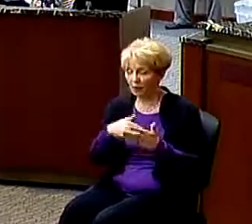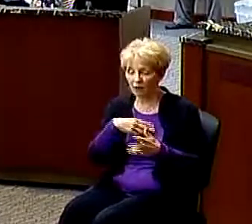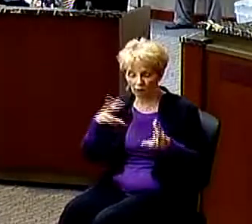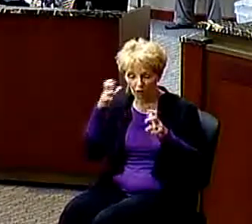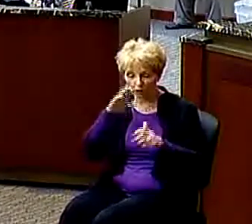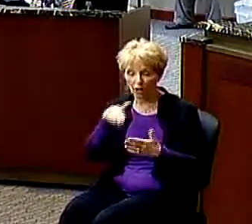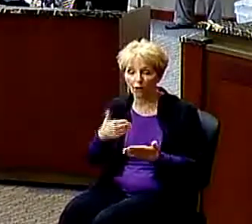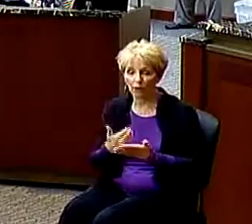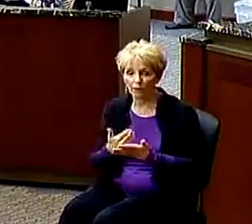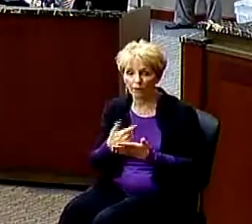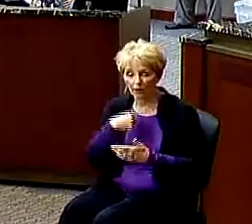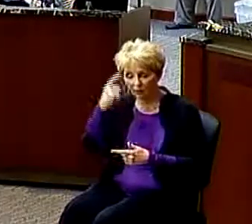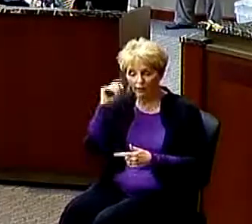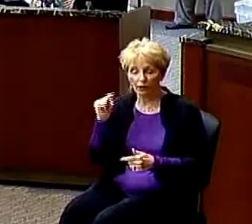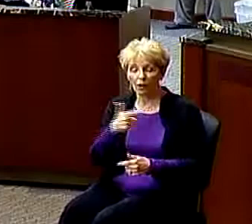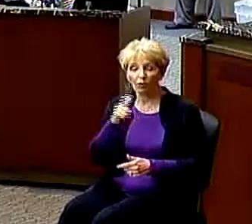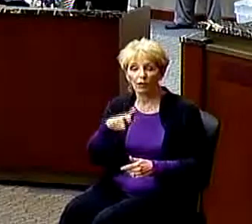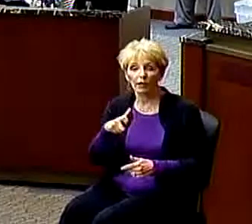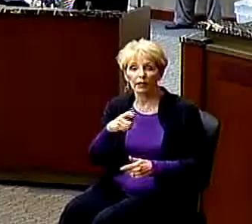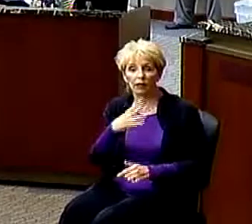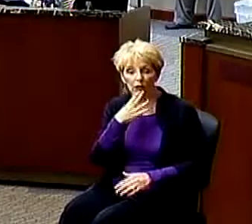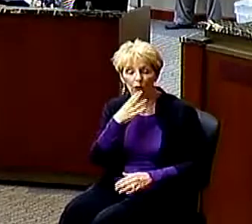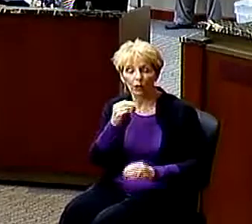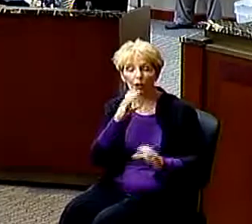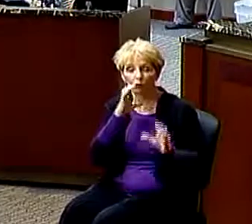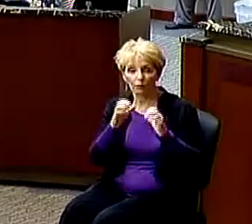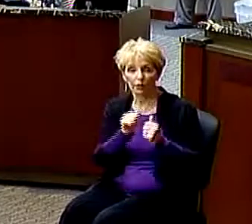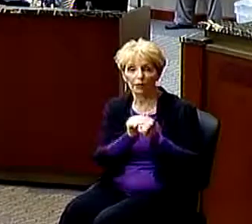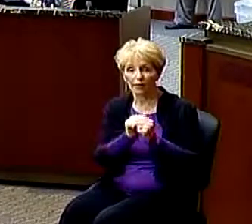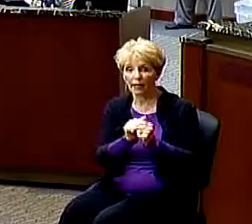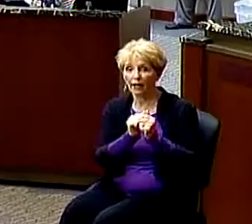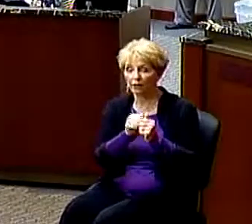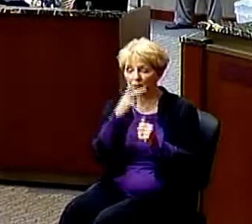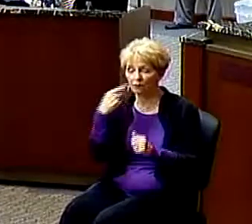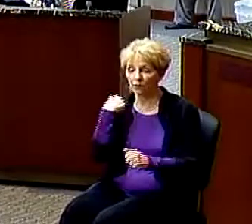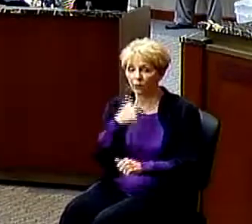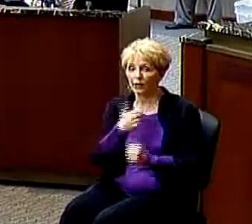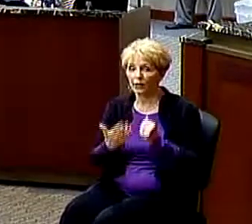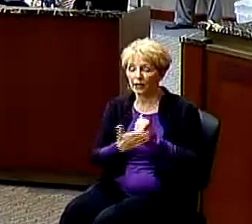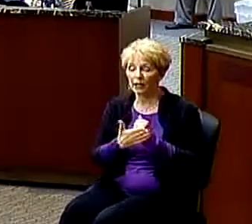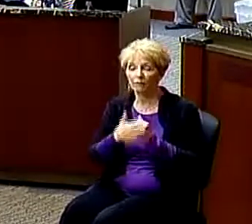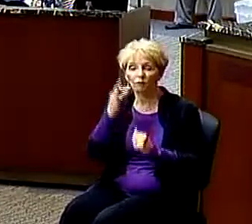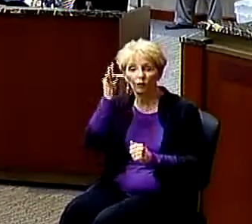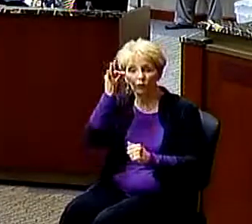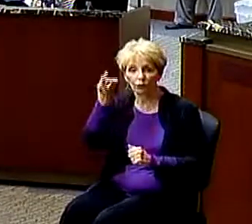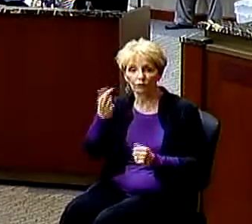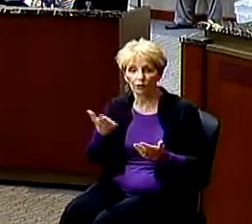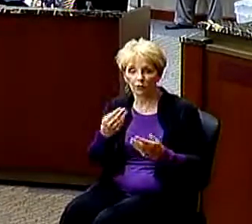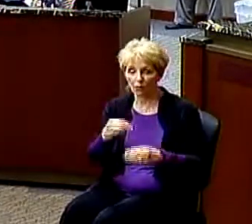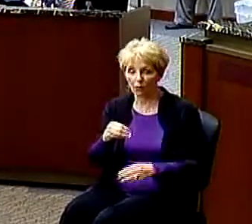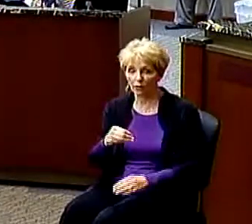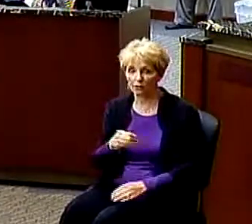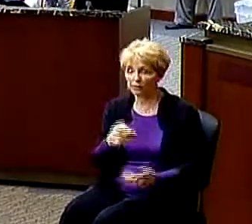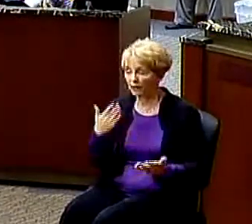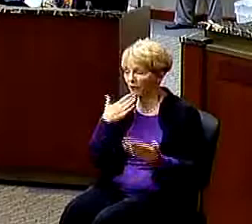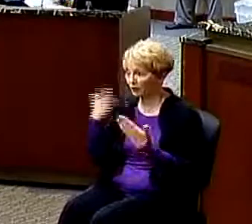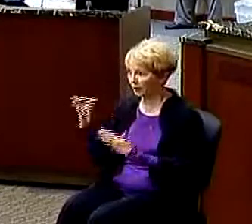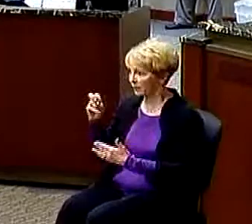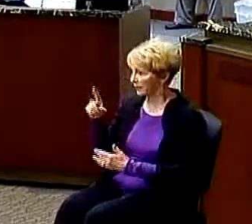it all. I think we all need to talk and communicate together and see if we can help the future of Morganton. Thank you,